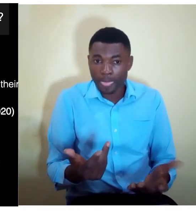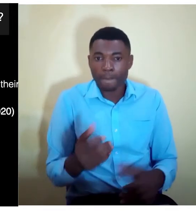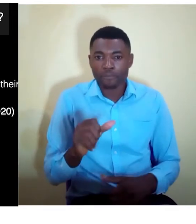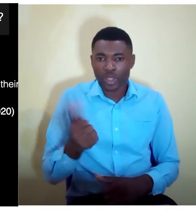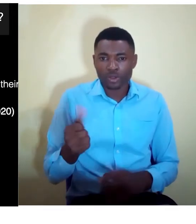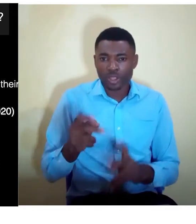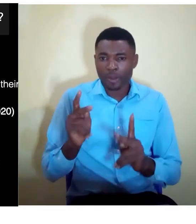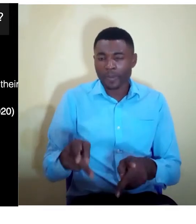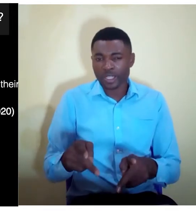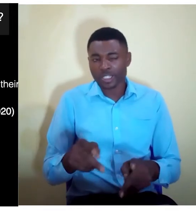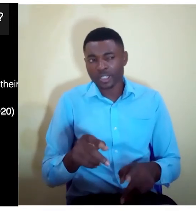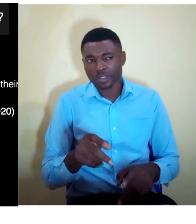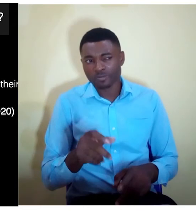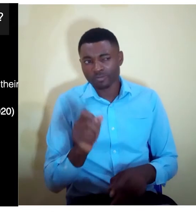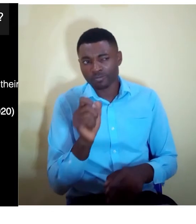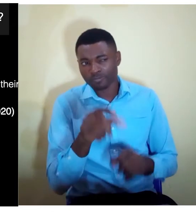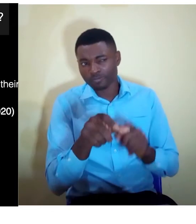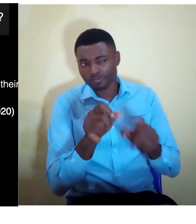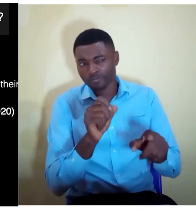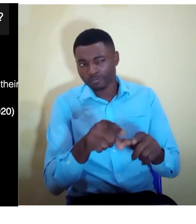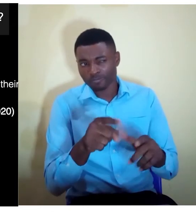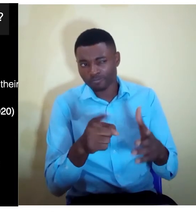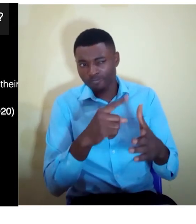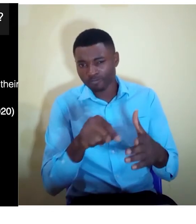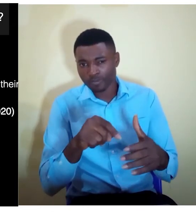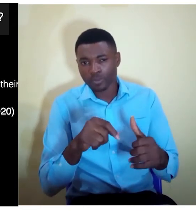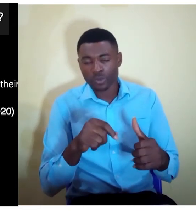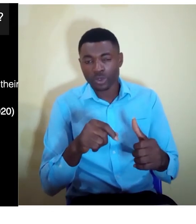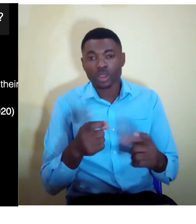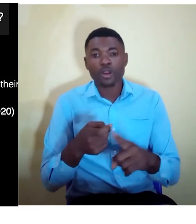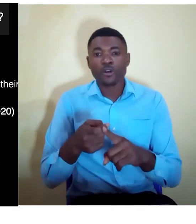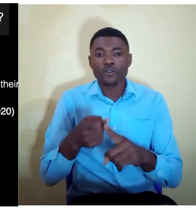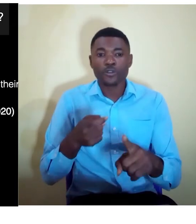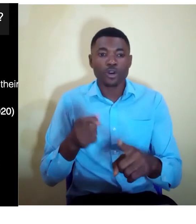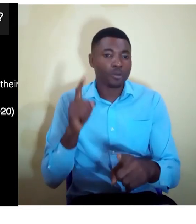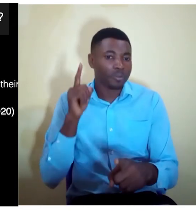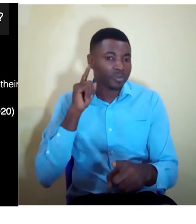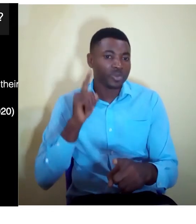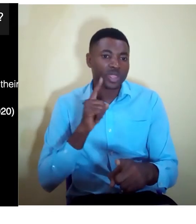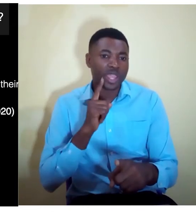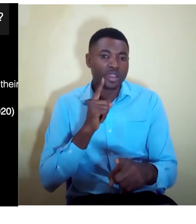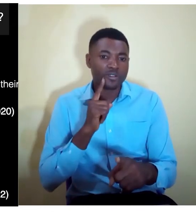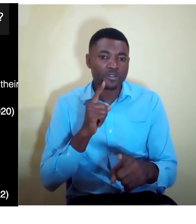Another critique came from a deaf